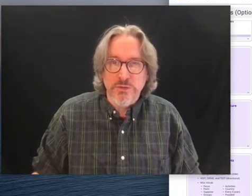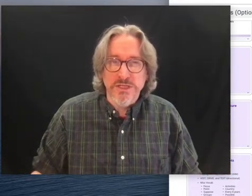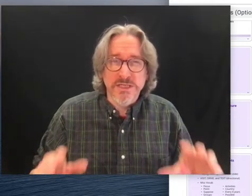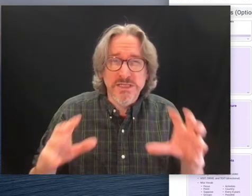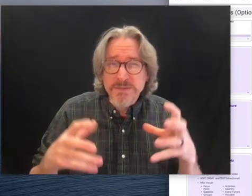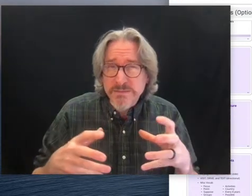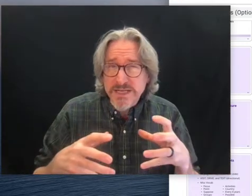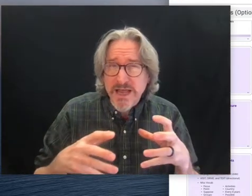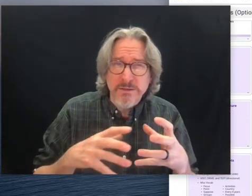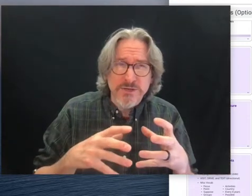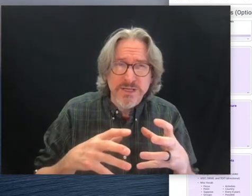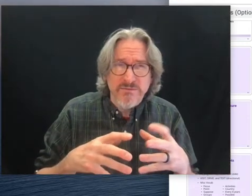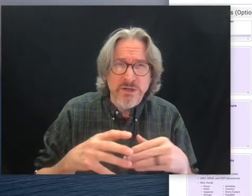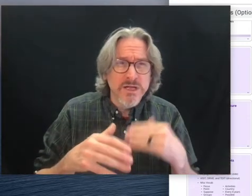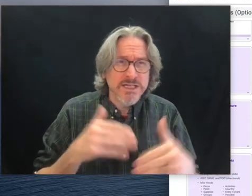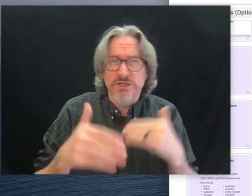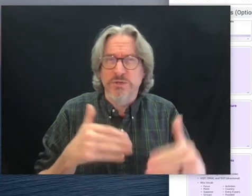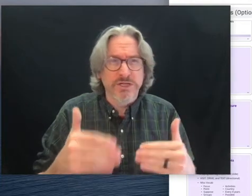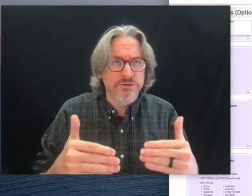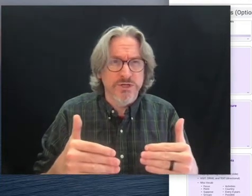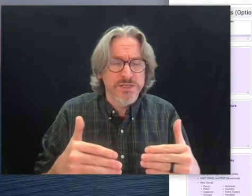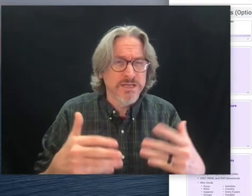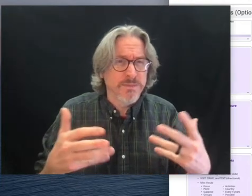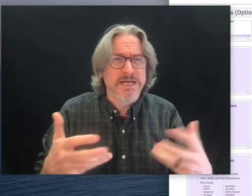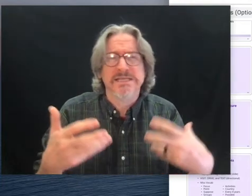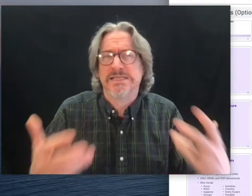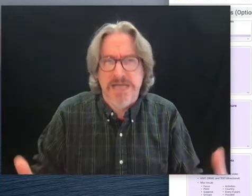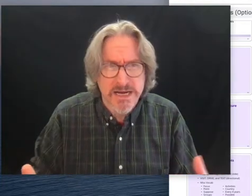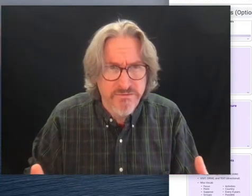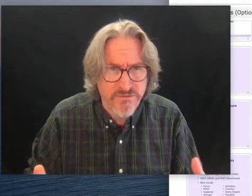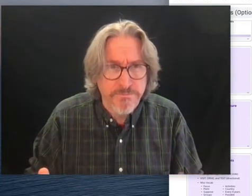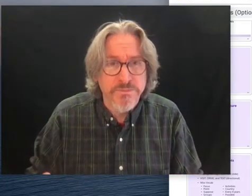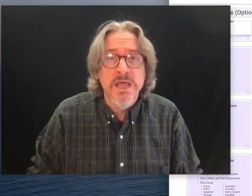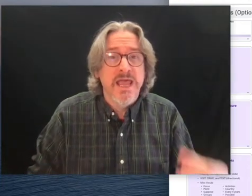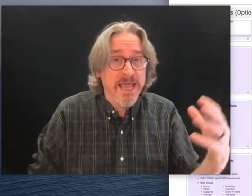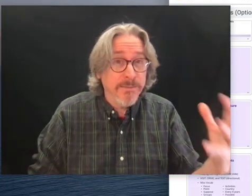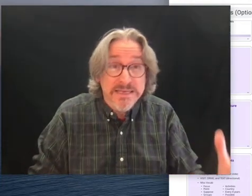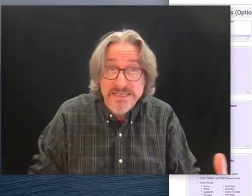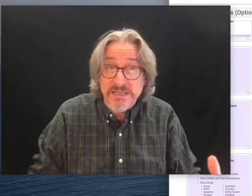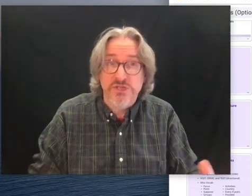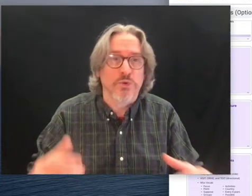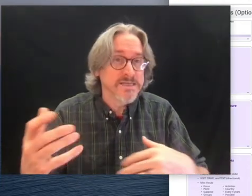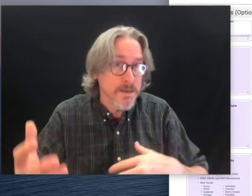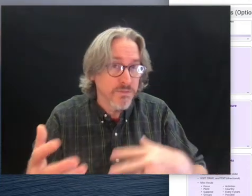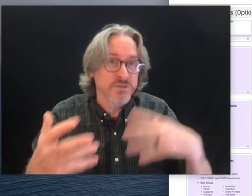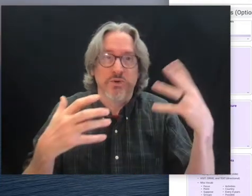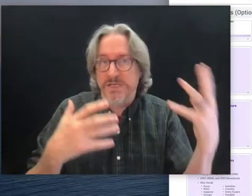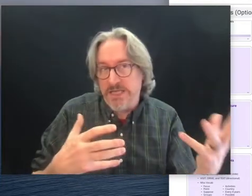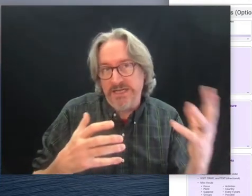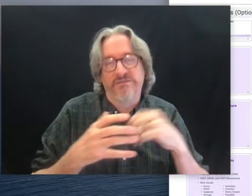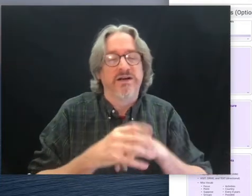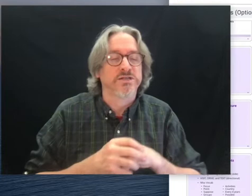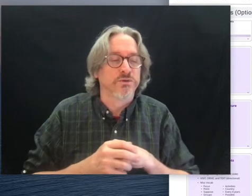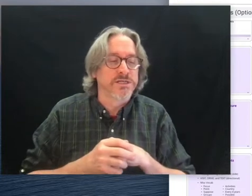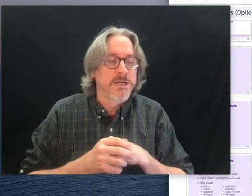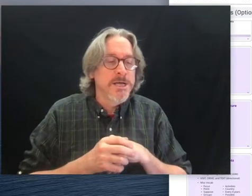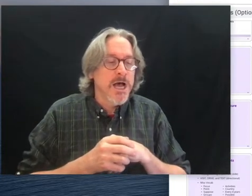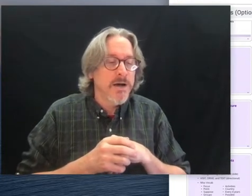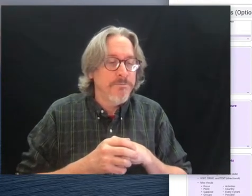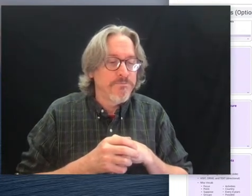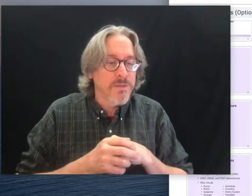So sometimes in elementary level, teachers will introduce it because it's kind of fun. ABC stories, number stories, classifier